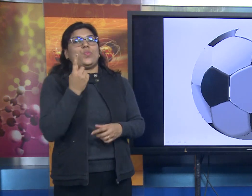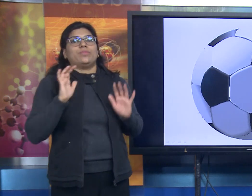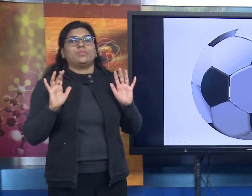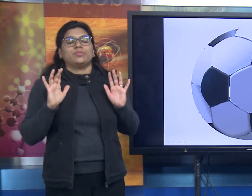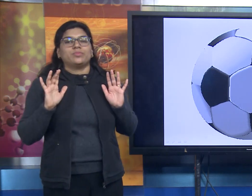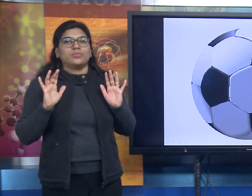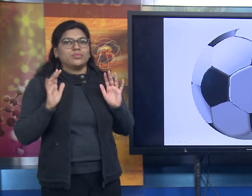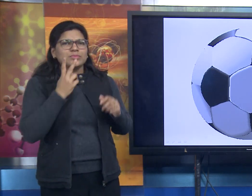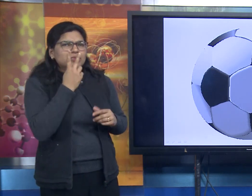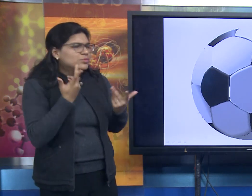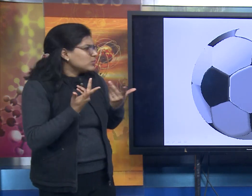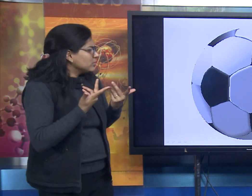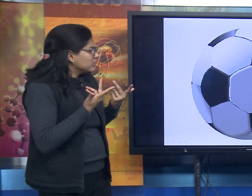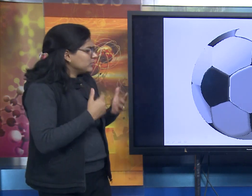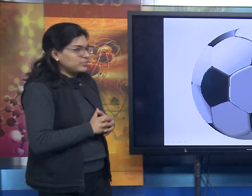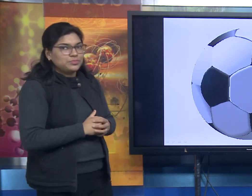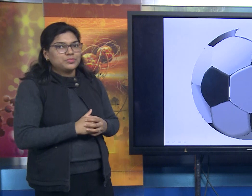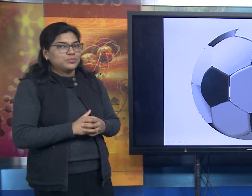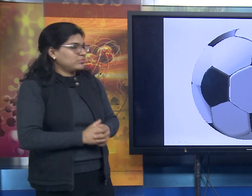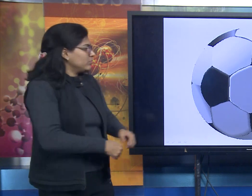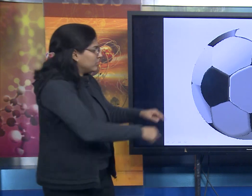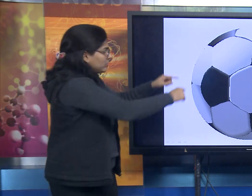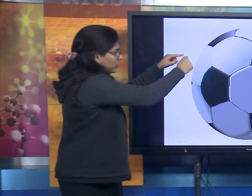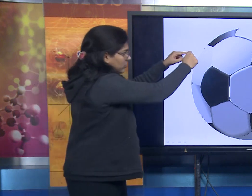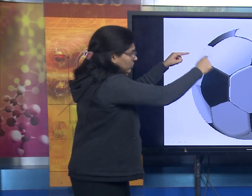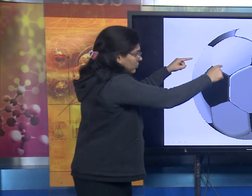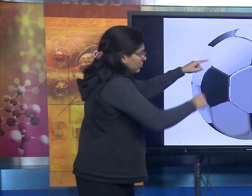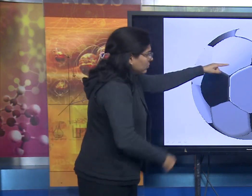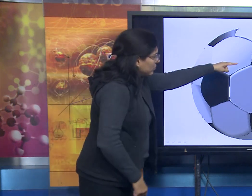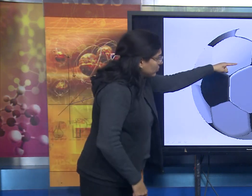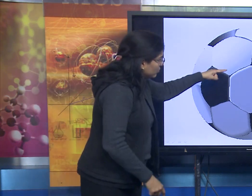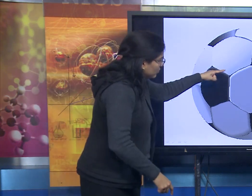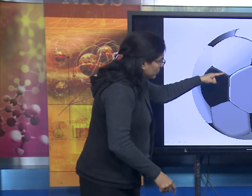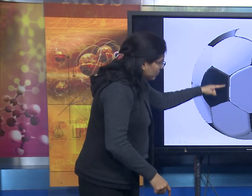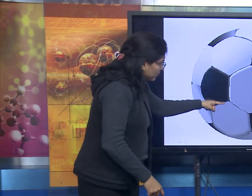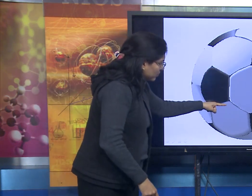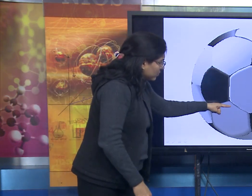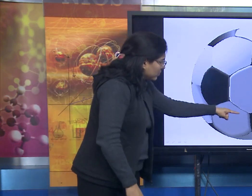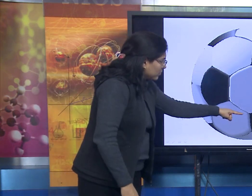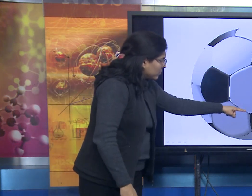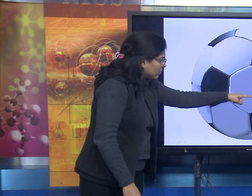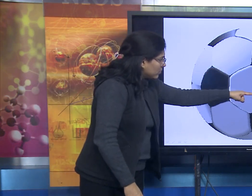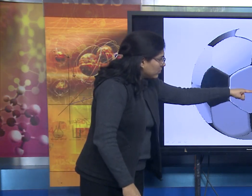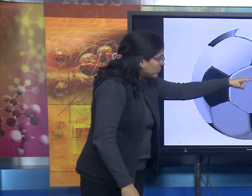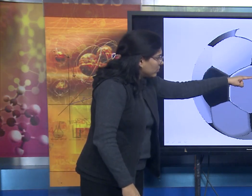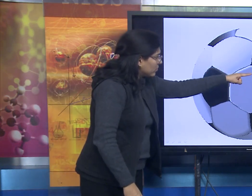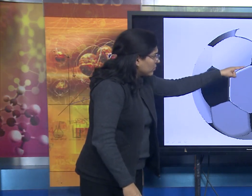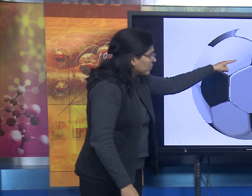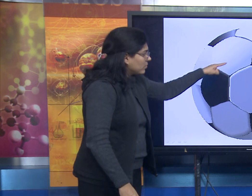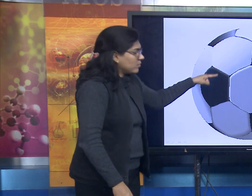image? Yes, you can see white and black color. See the shape of this white